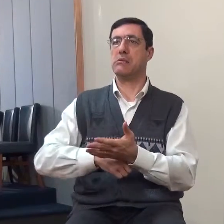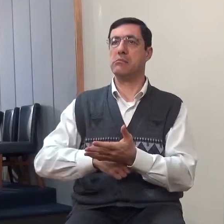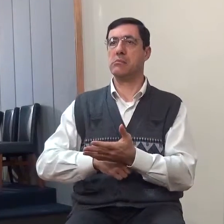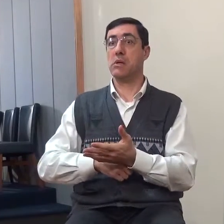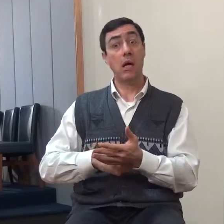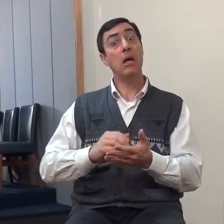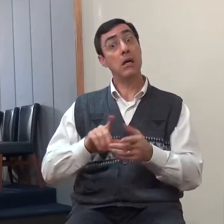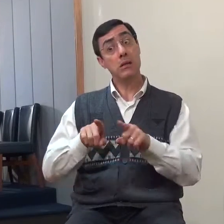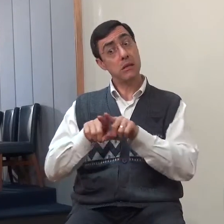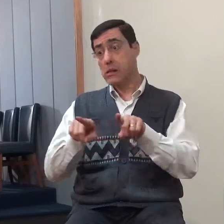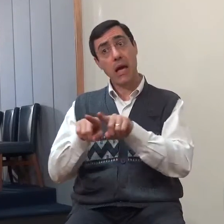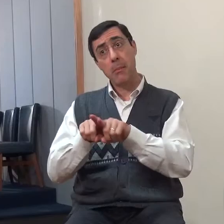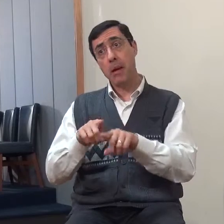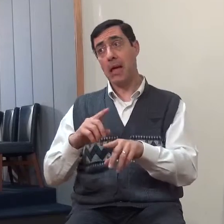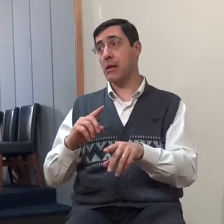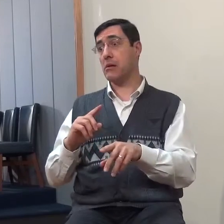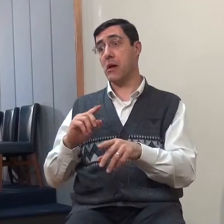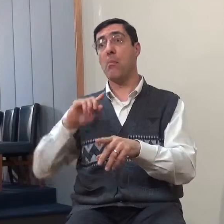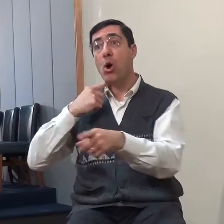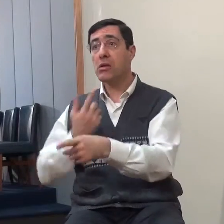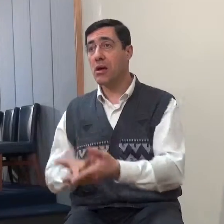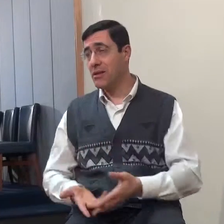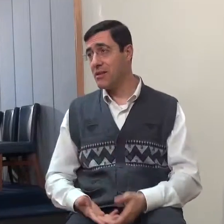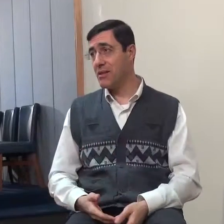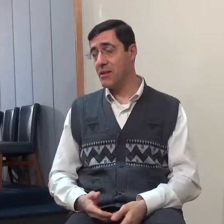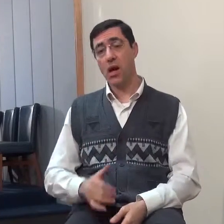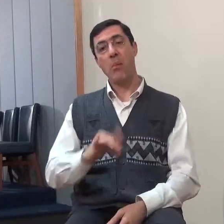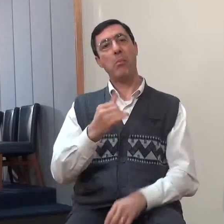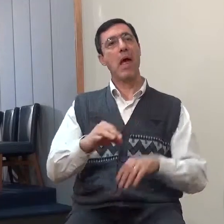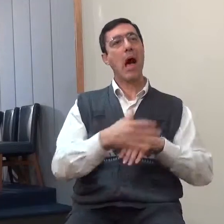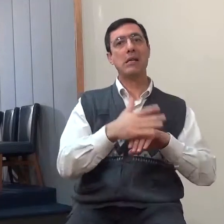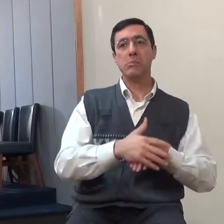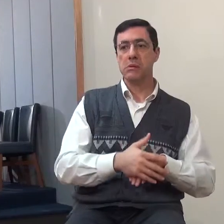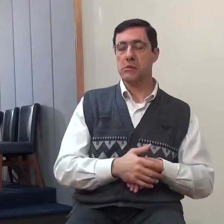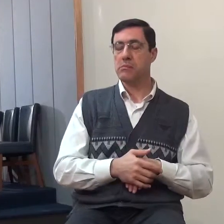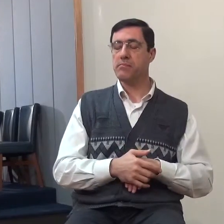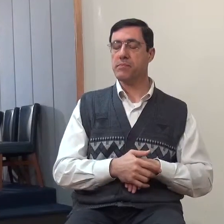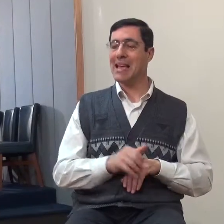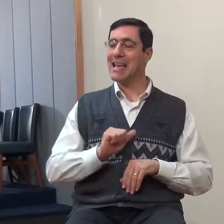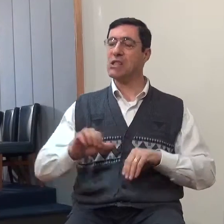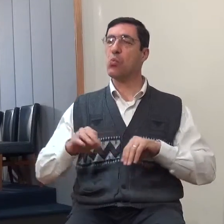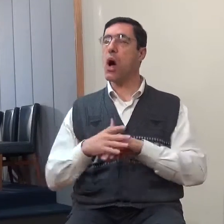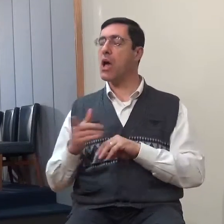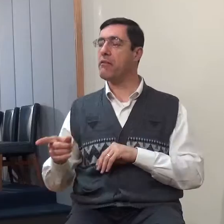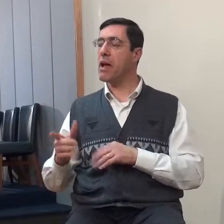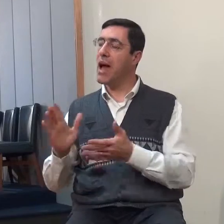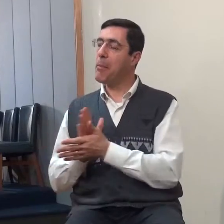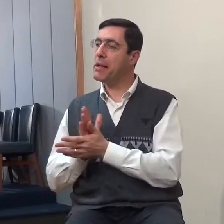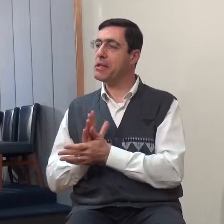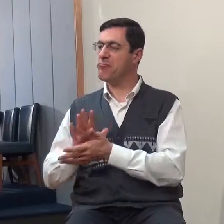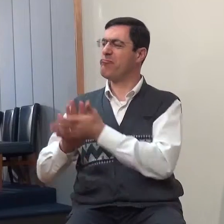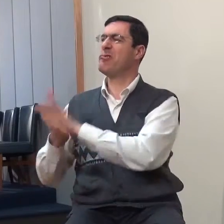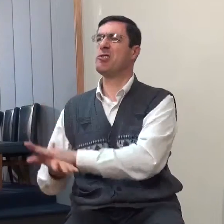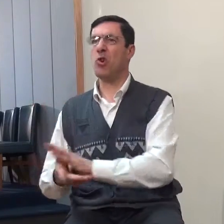sense. A husband who may destroy his wife's happiness by being overbearing and